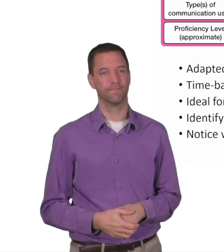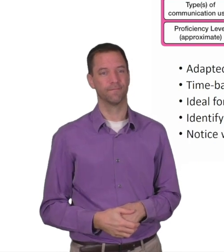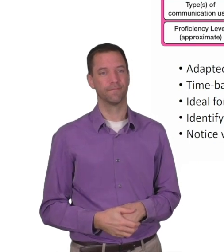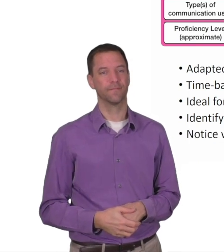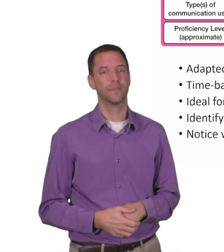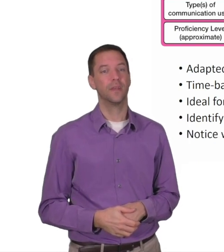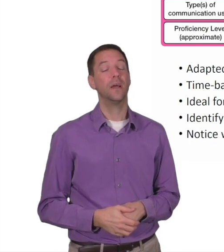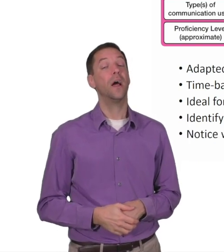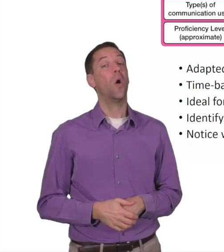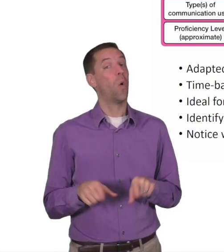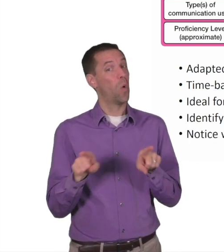time.